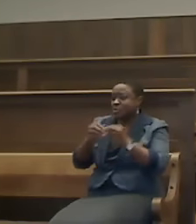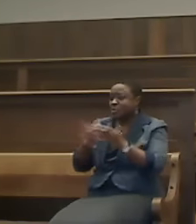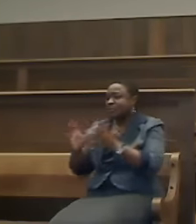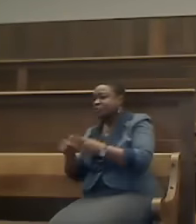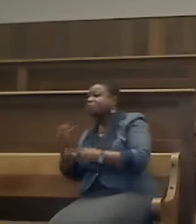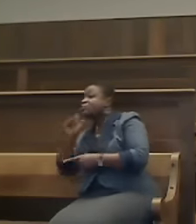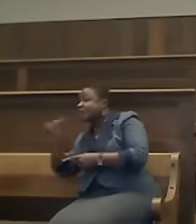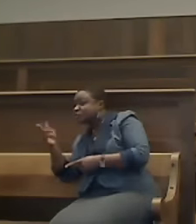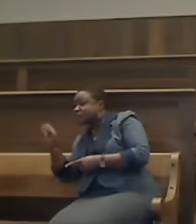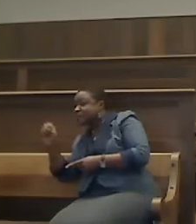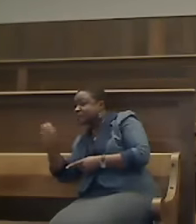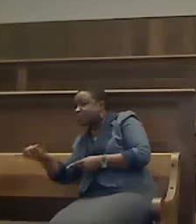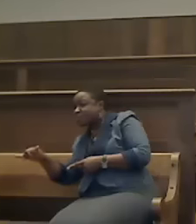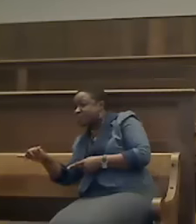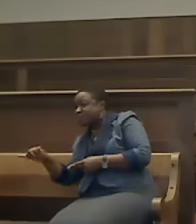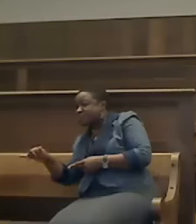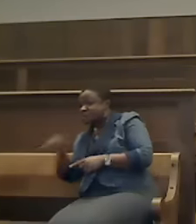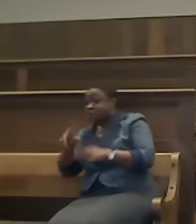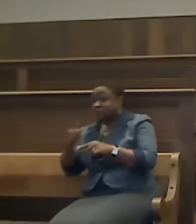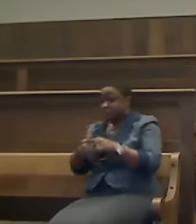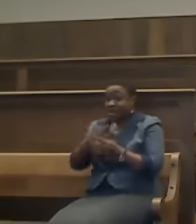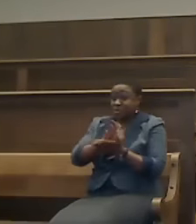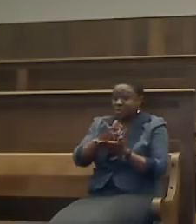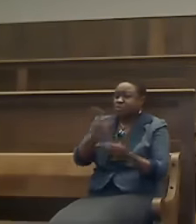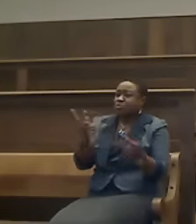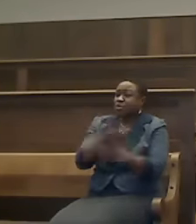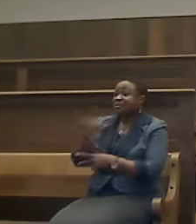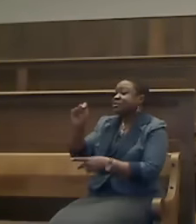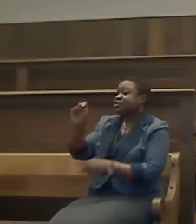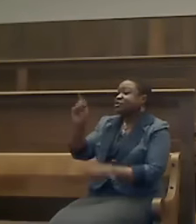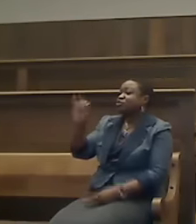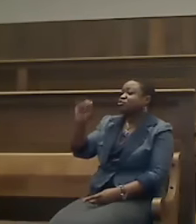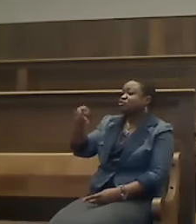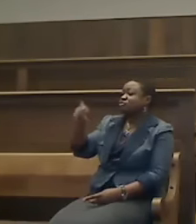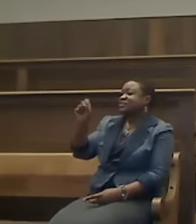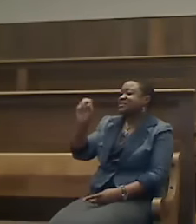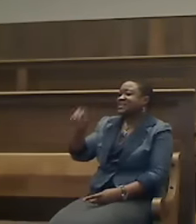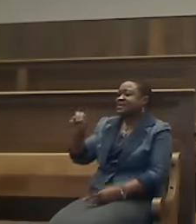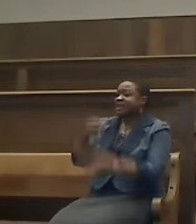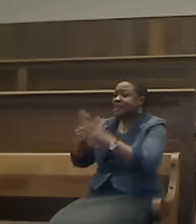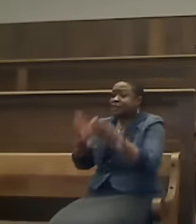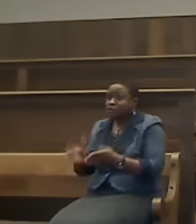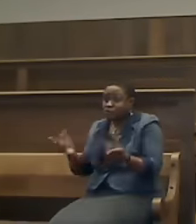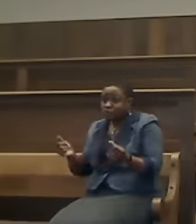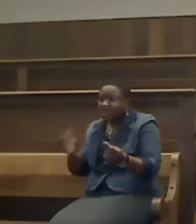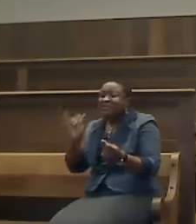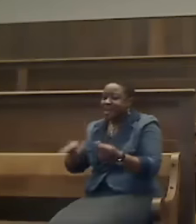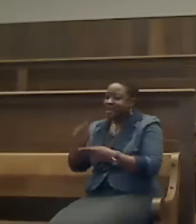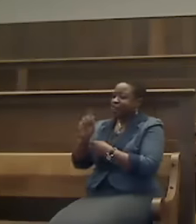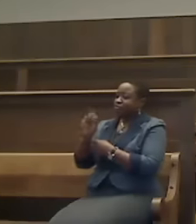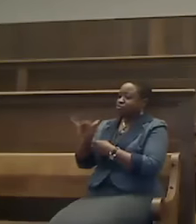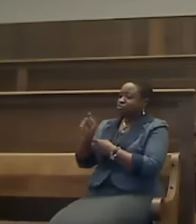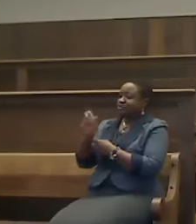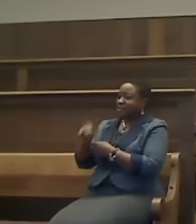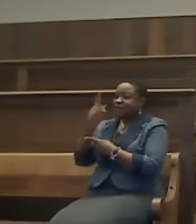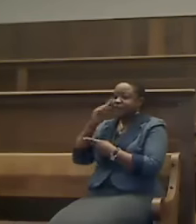when they're cooked. 7 times. Now, trypsin inhibitor inhibits trypsin, which is a protein digester, and if you